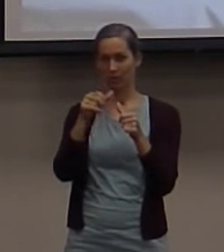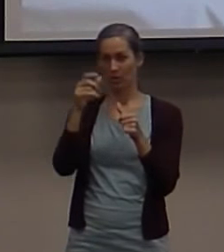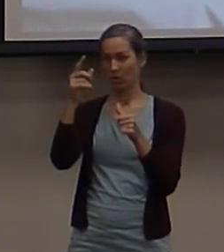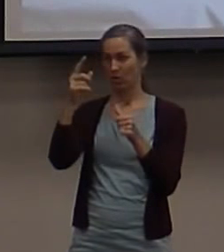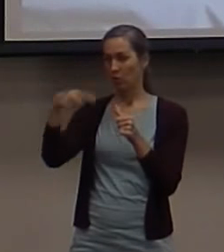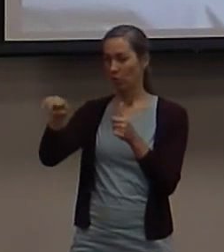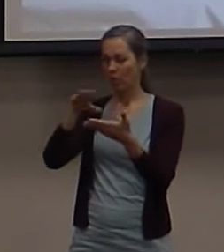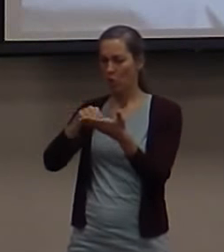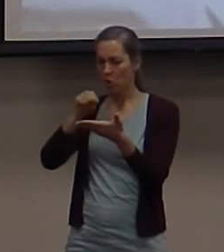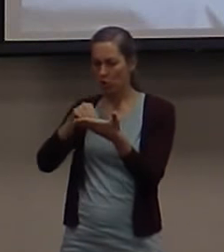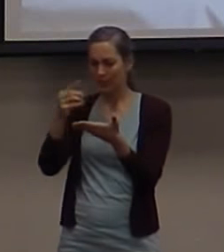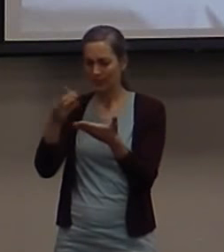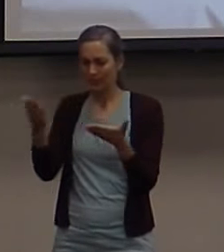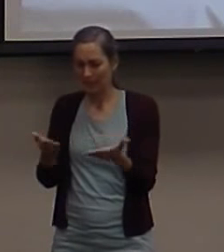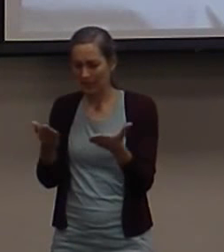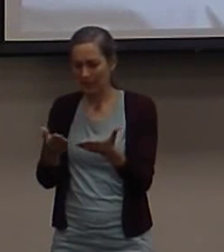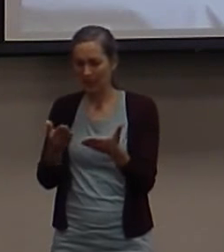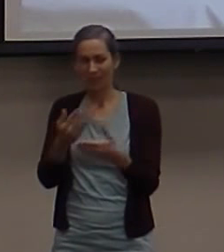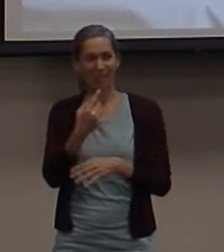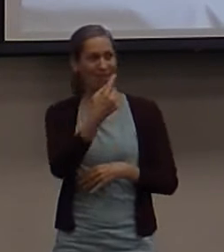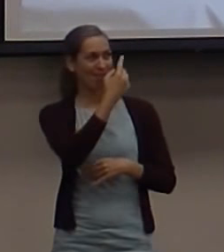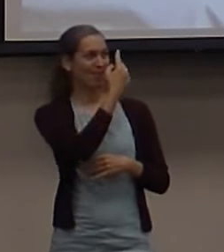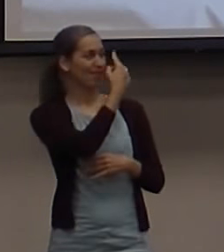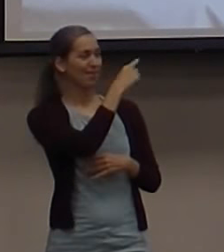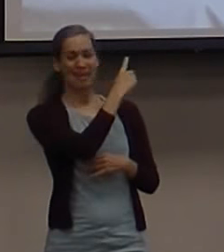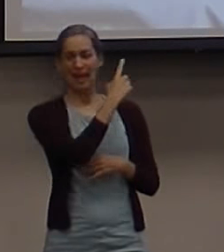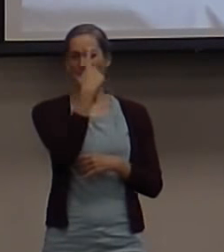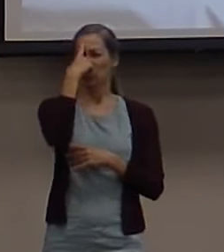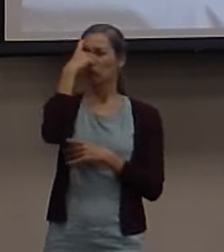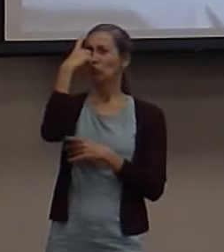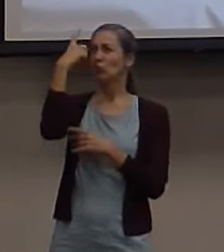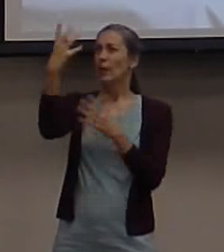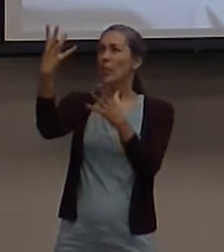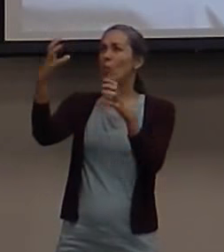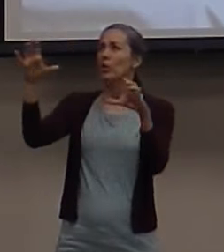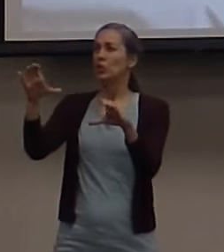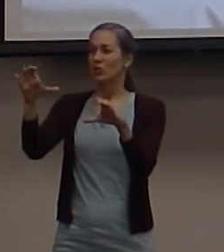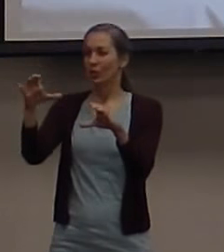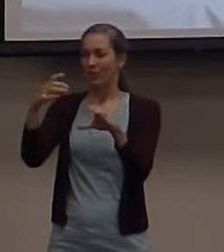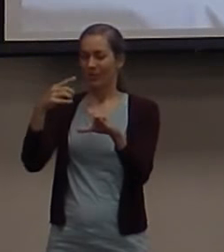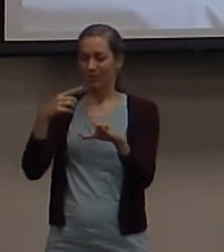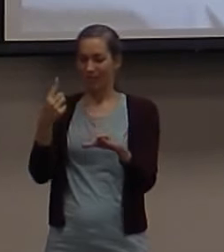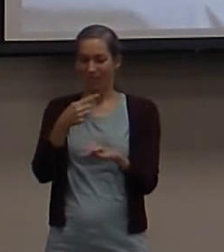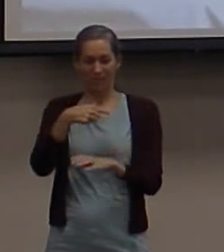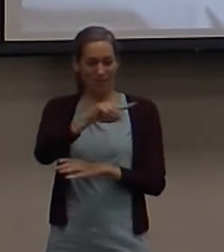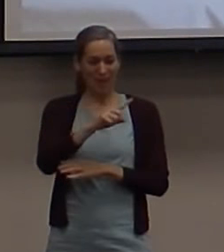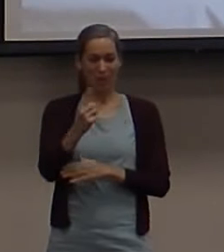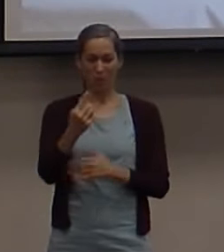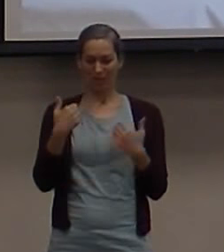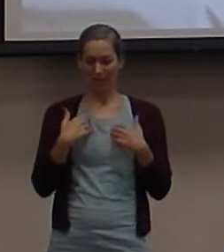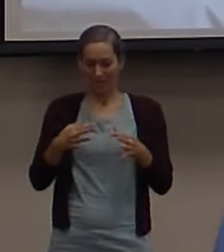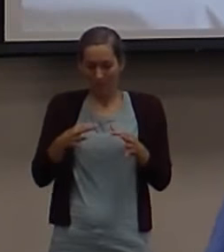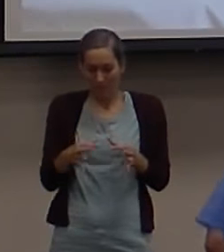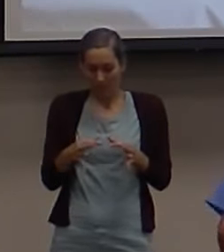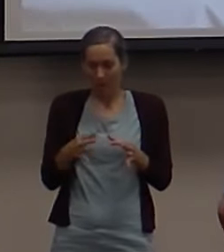They're looking at a box, and you're looking at some of the greatest faculty anywhere in the world. Be sure and use that up. Brian.